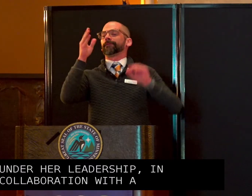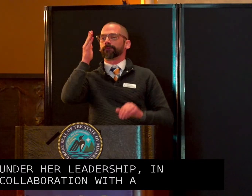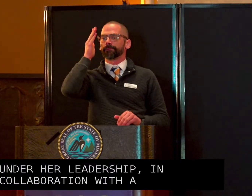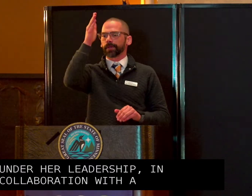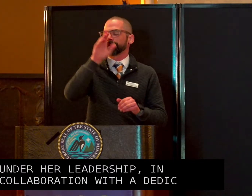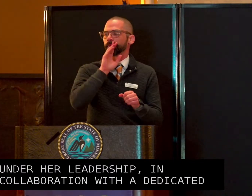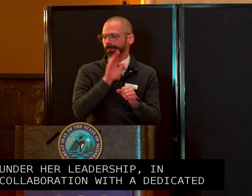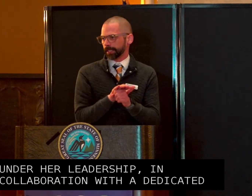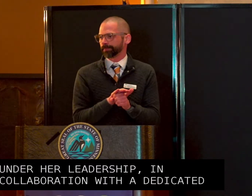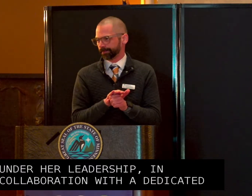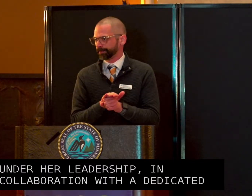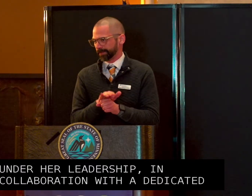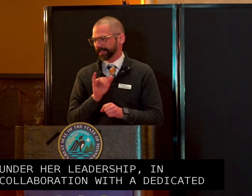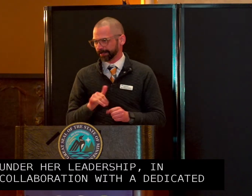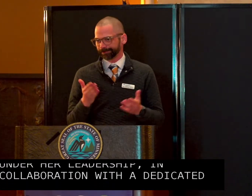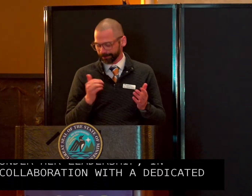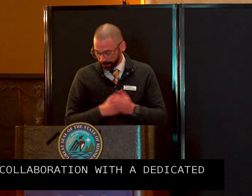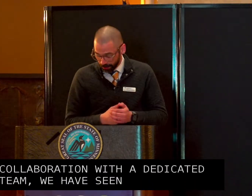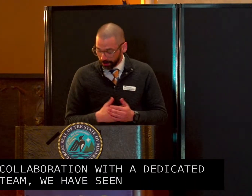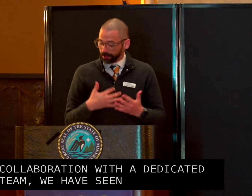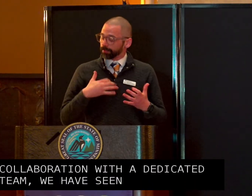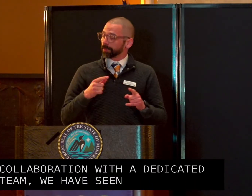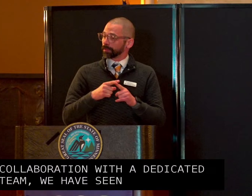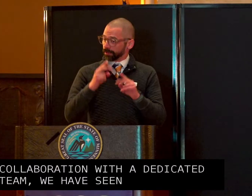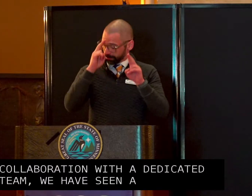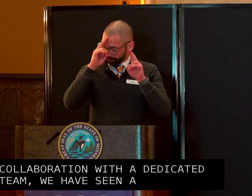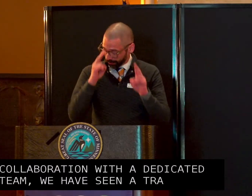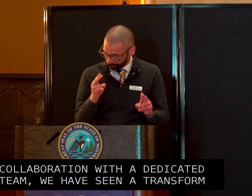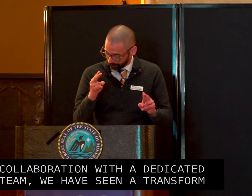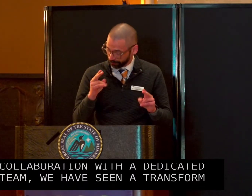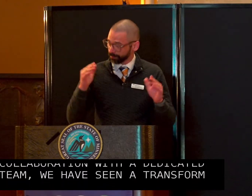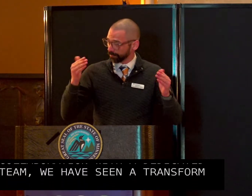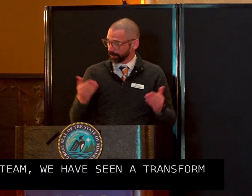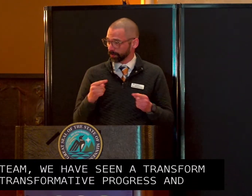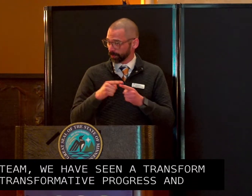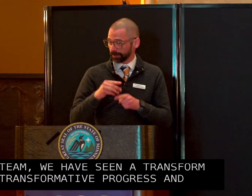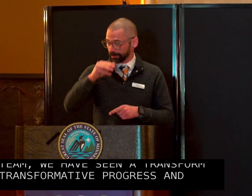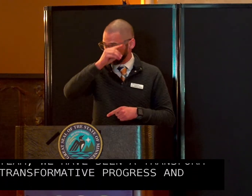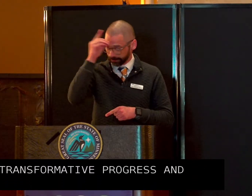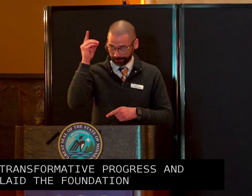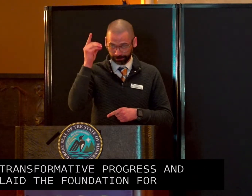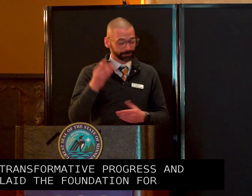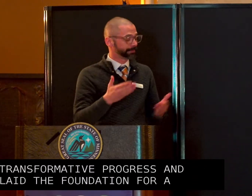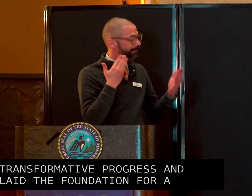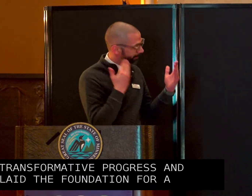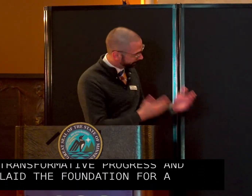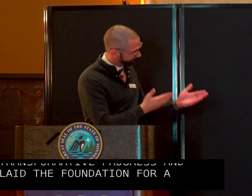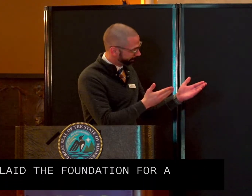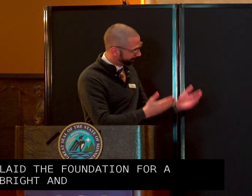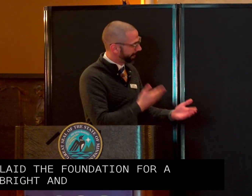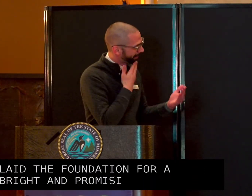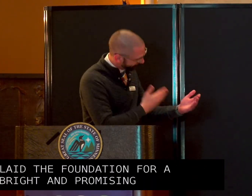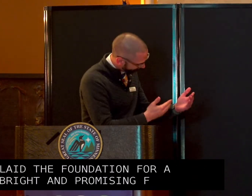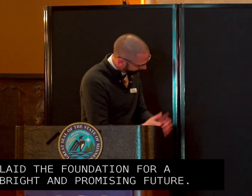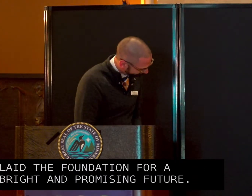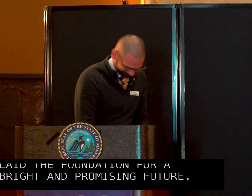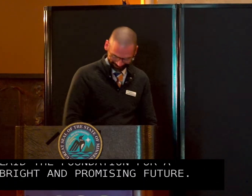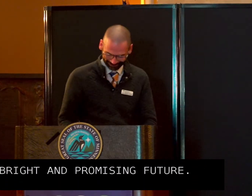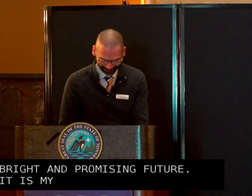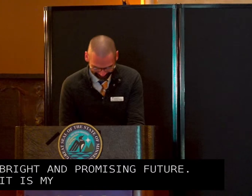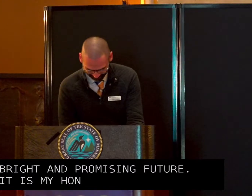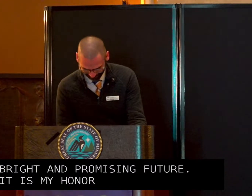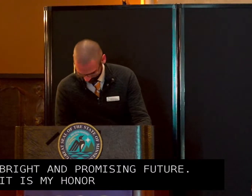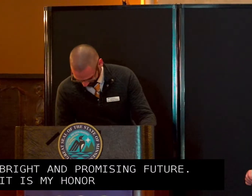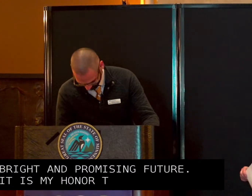a transformative progress and laid the foundation for a bright and promising future. It is my honor to introduce our